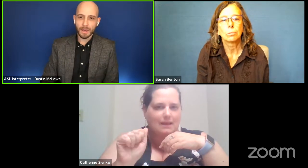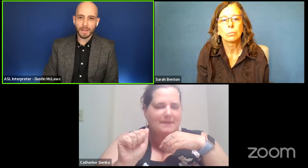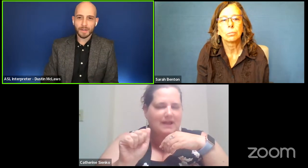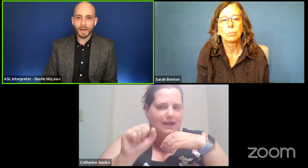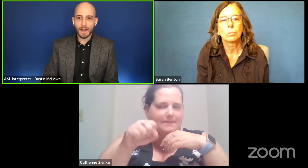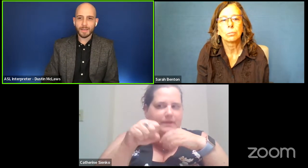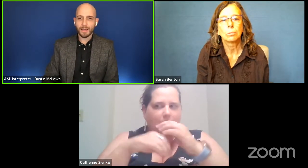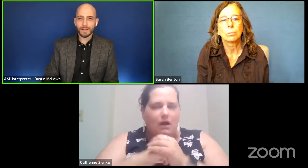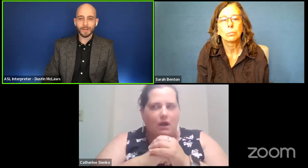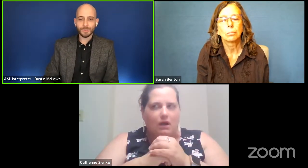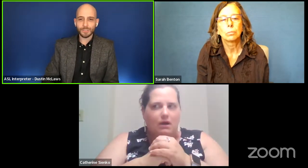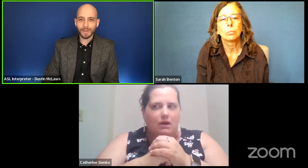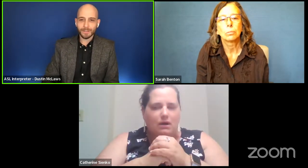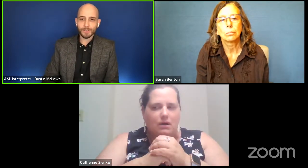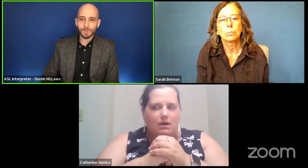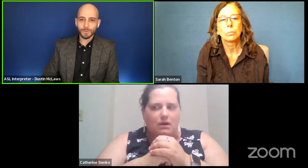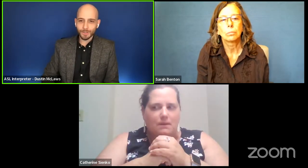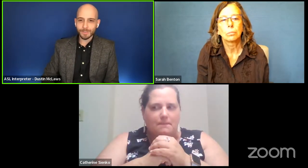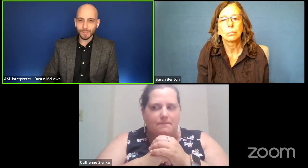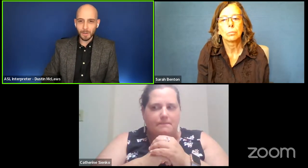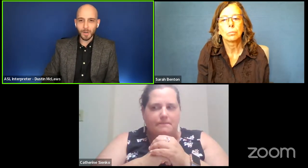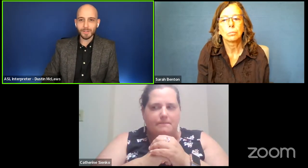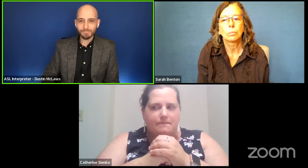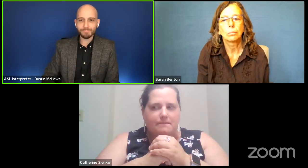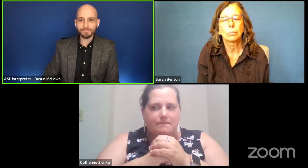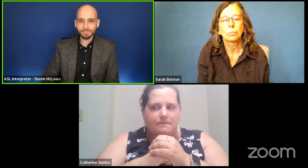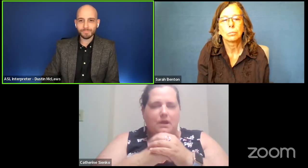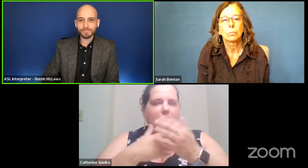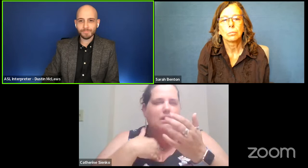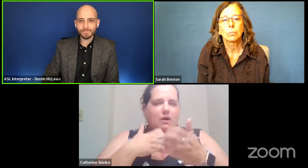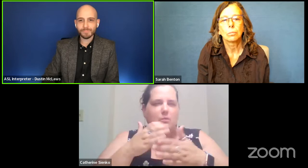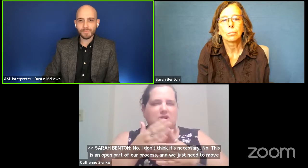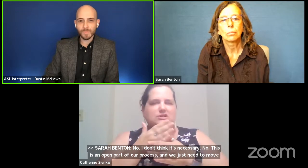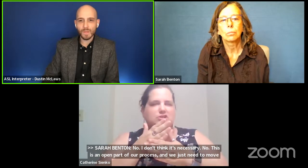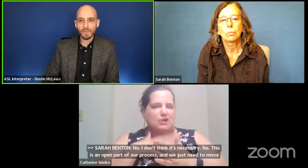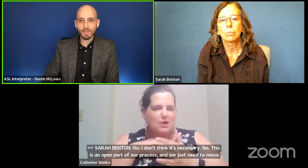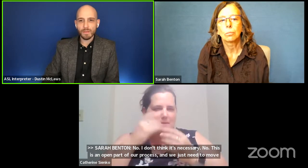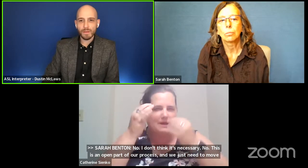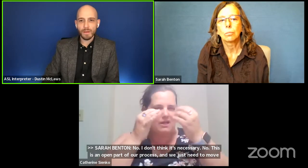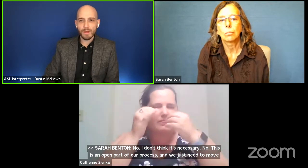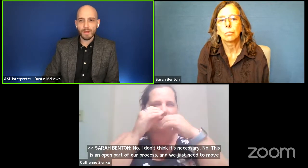Yeah, and I can understand your dilemma.